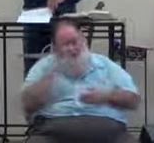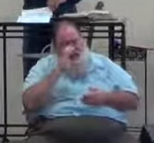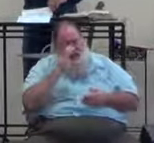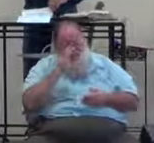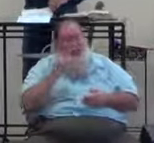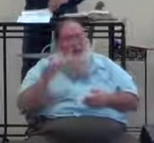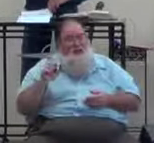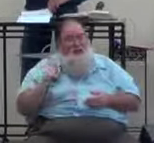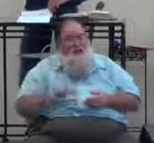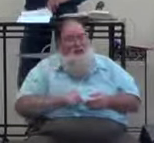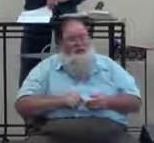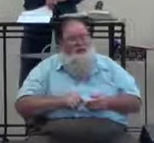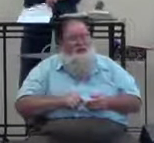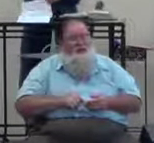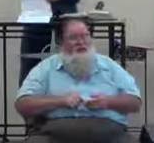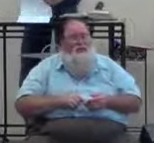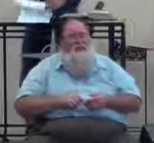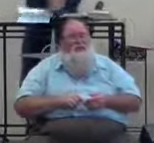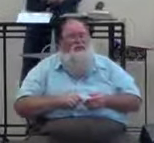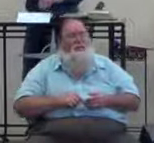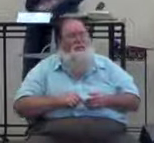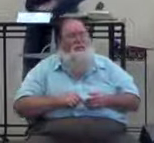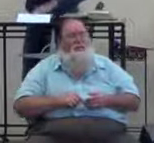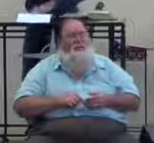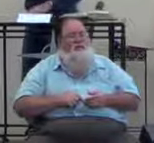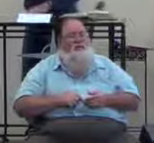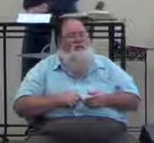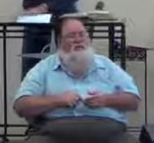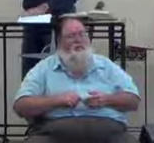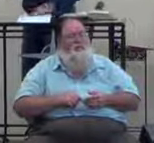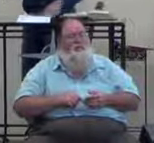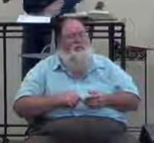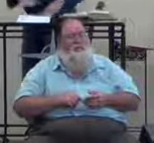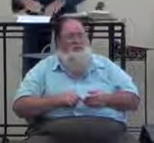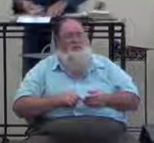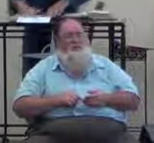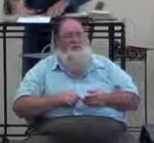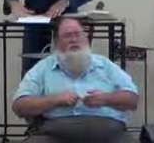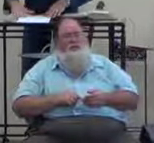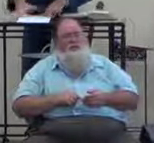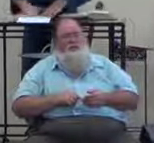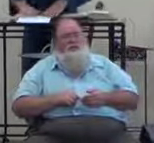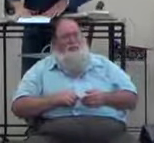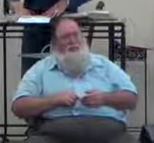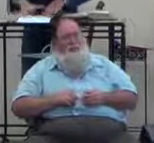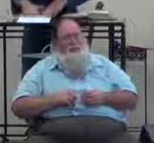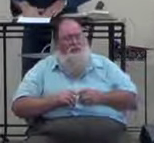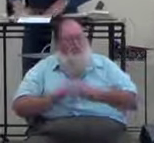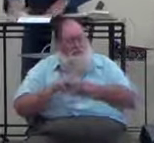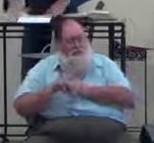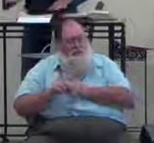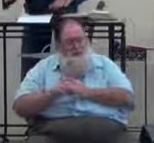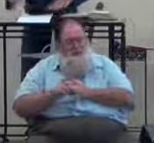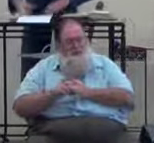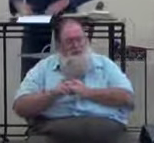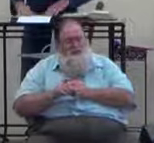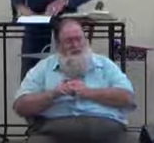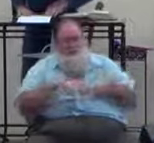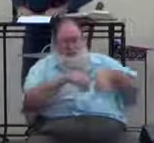apostles stayed, it says, and buried Stephen. They took care of their best